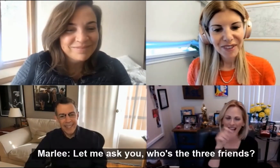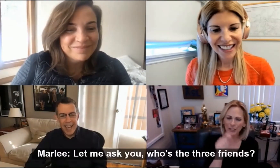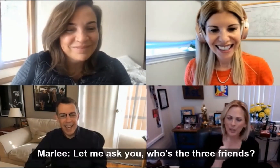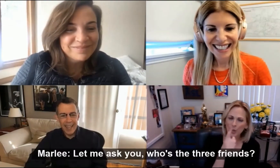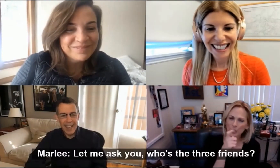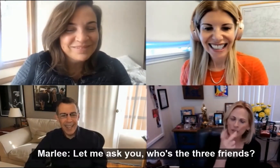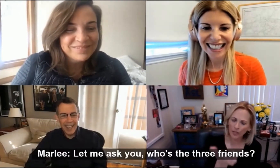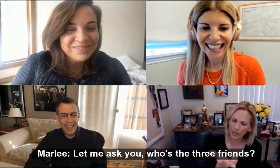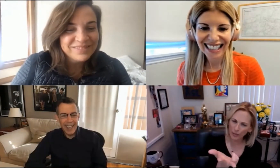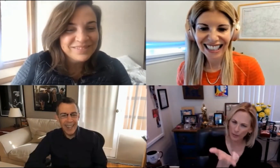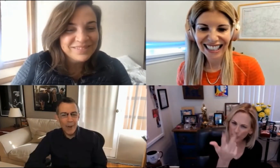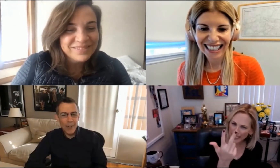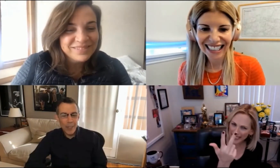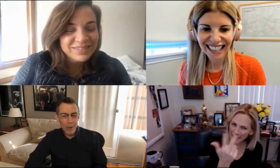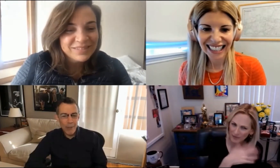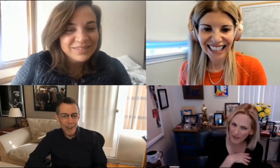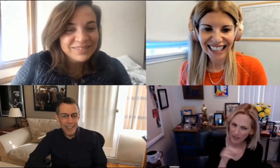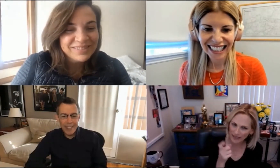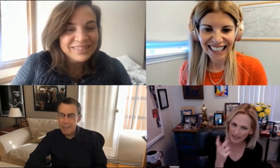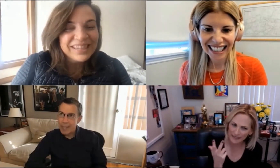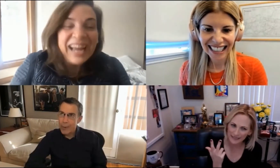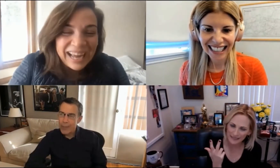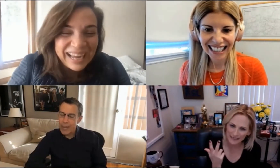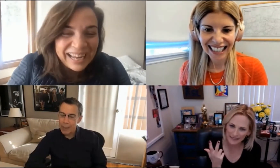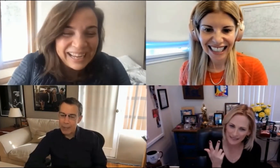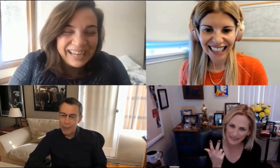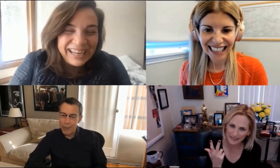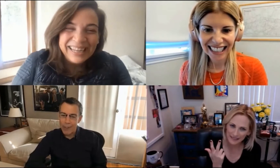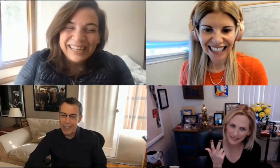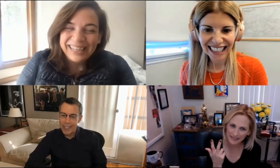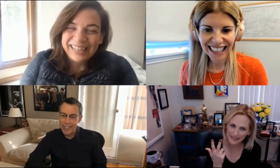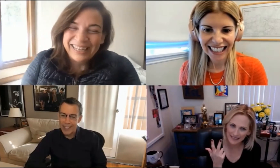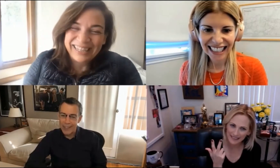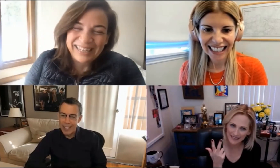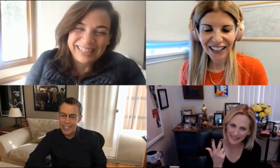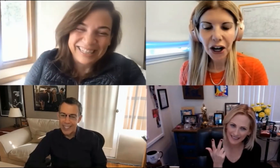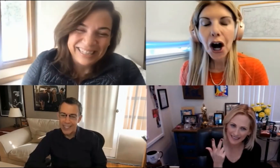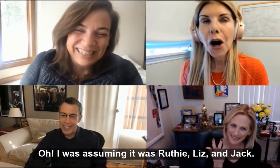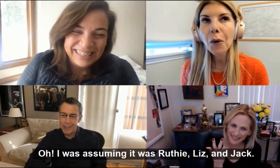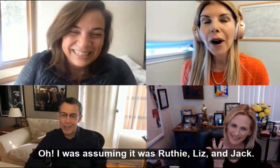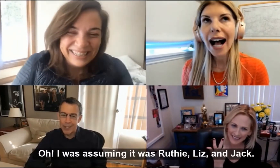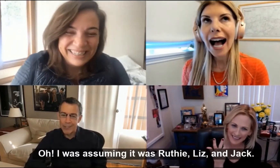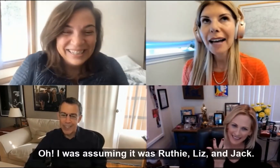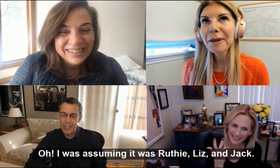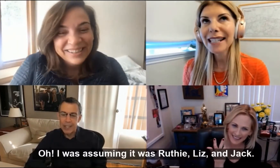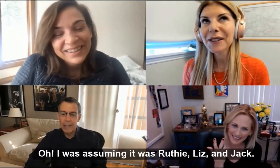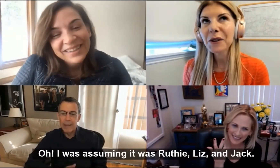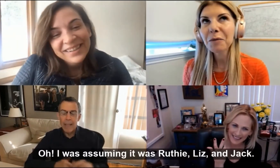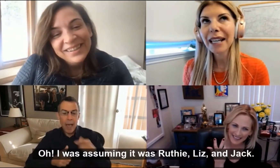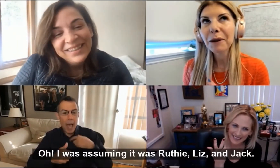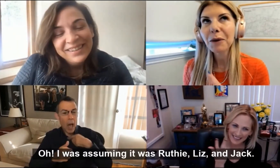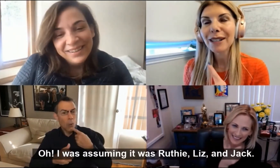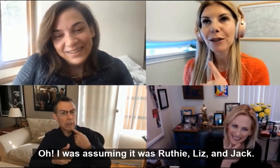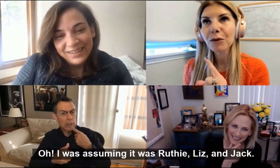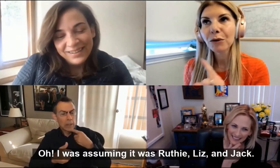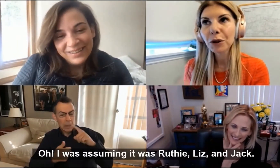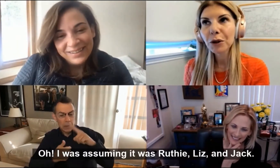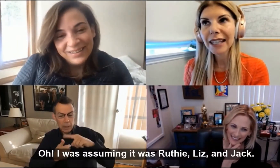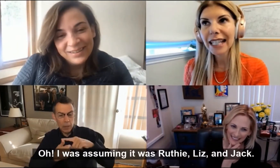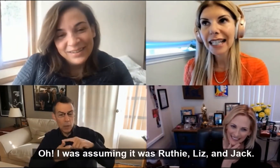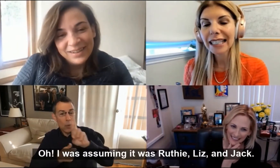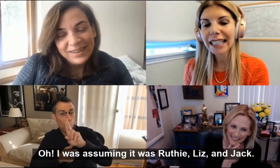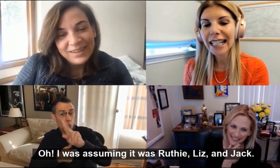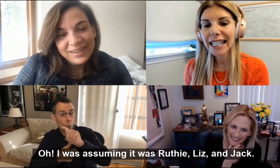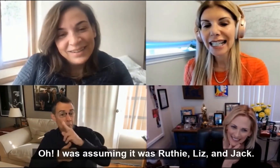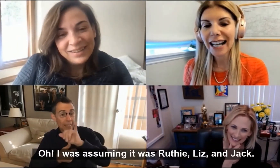Let me ask you, Who's the three friends? Let's see. Who are we talking about? The three friends that she mentioned. Oh, I was assuming it was